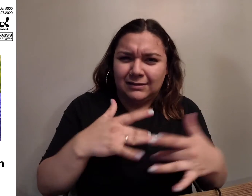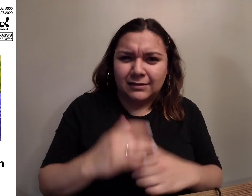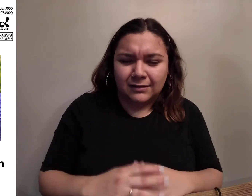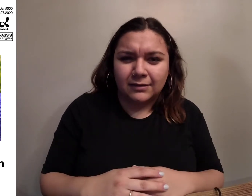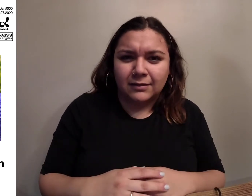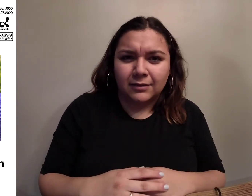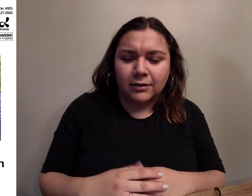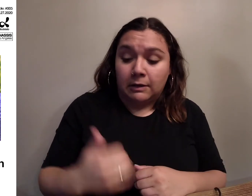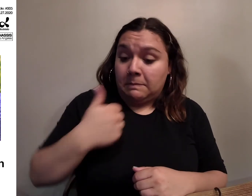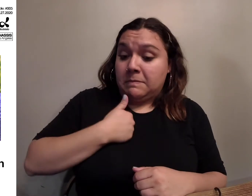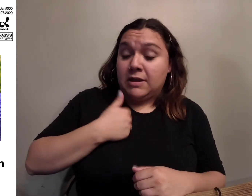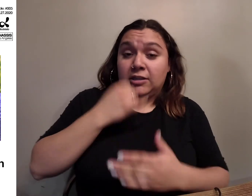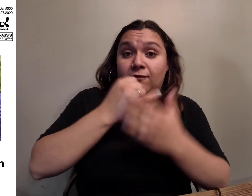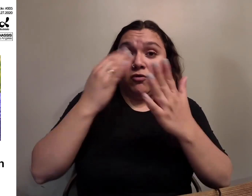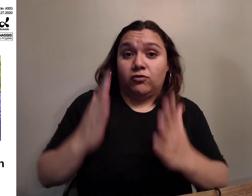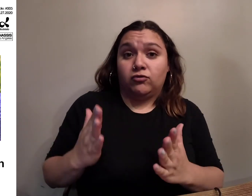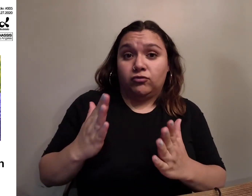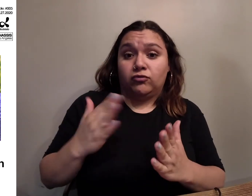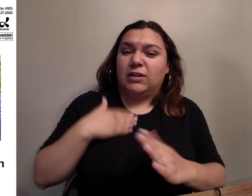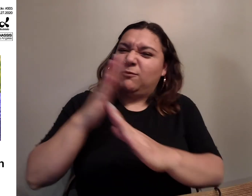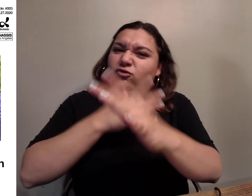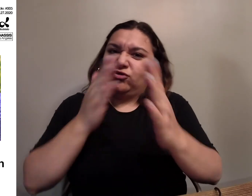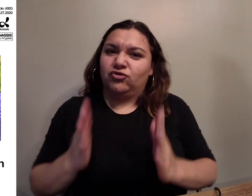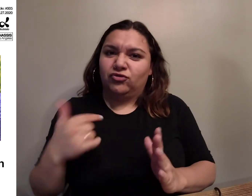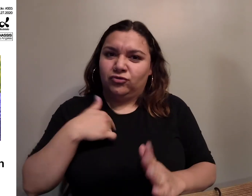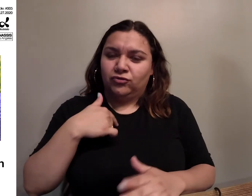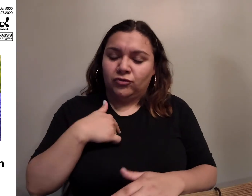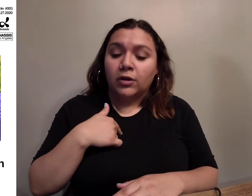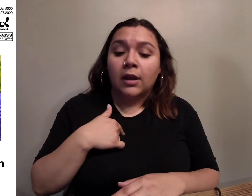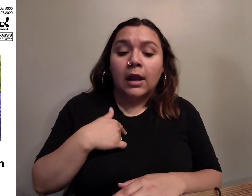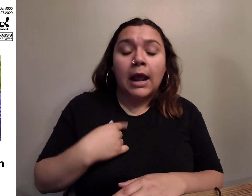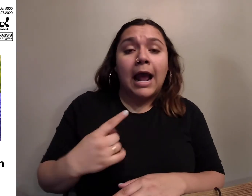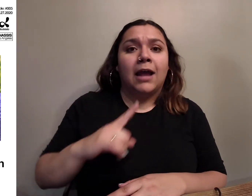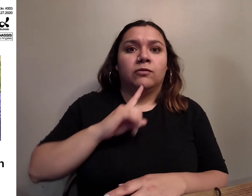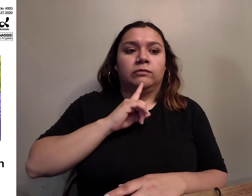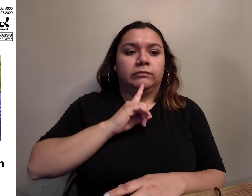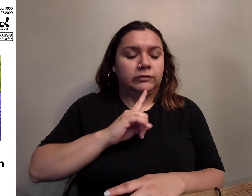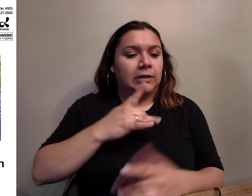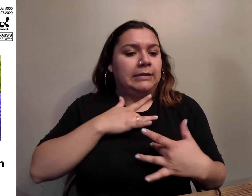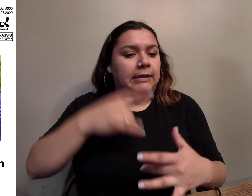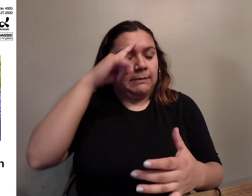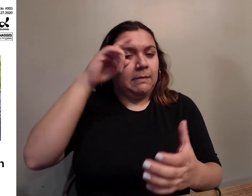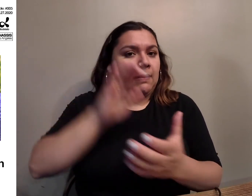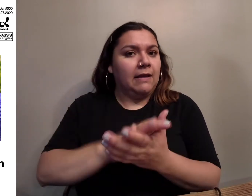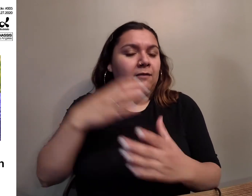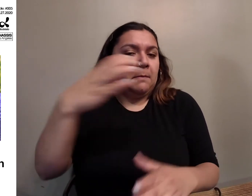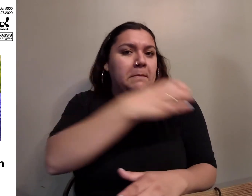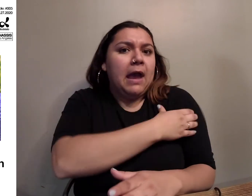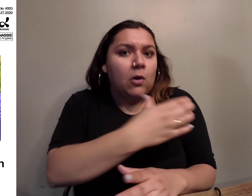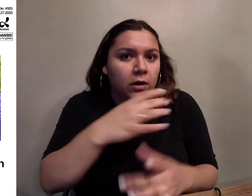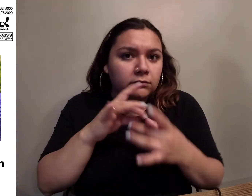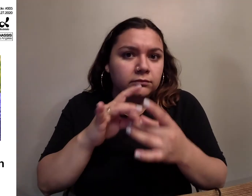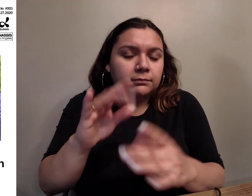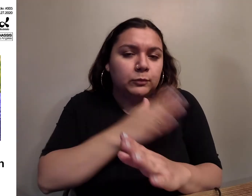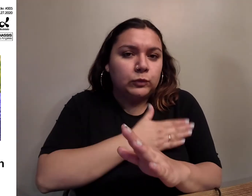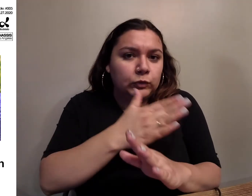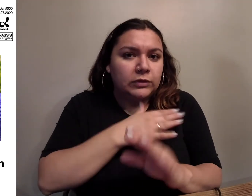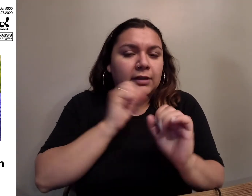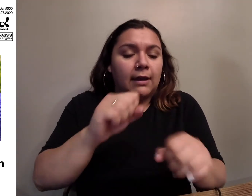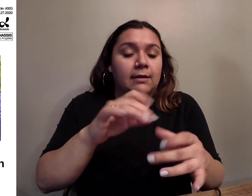And as an artist, and as a musician, I believe strongly in the power of music to